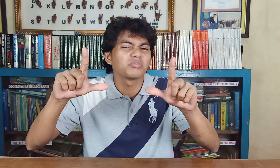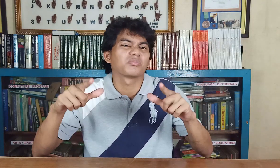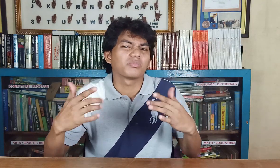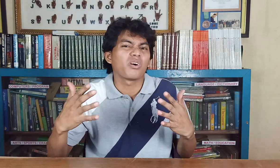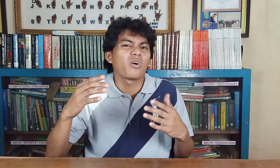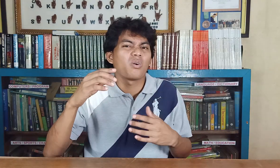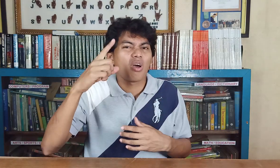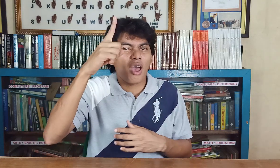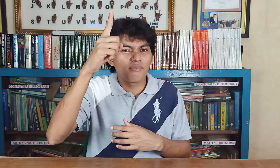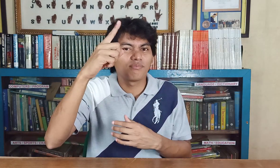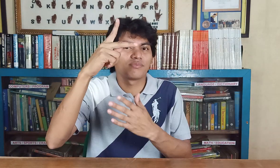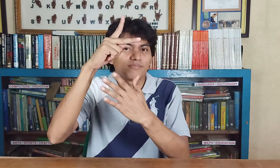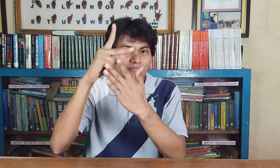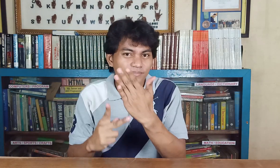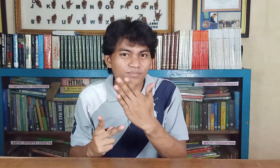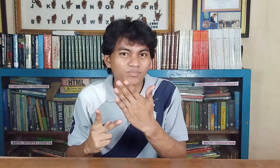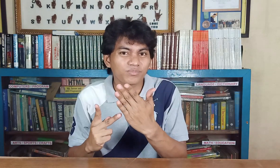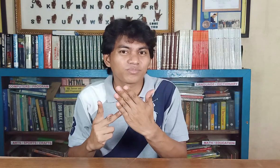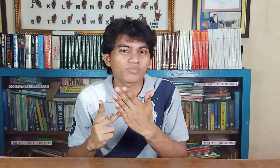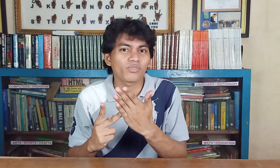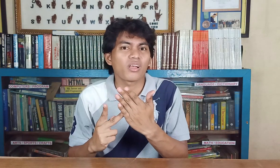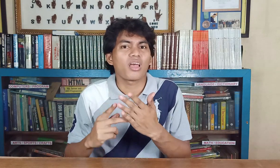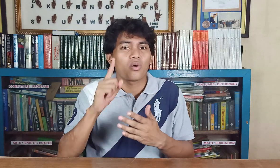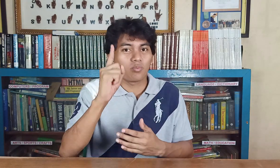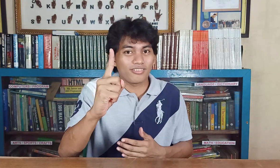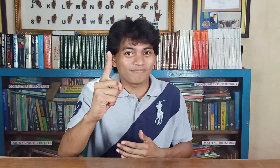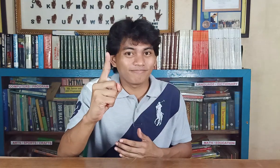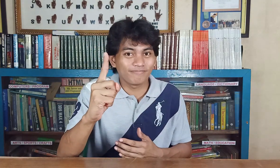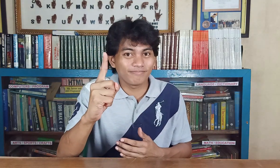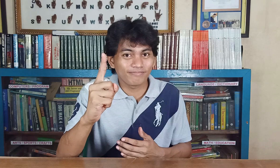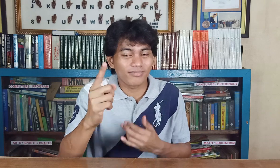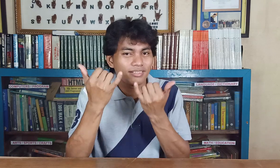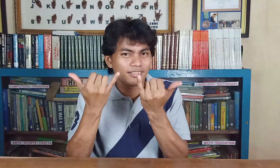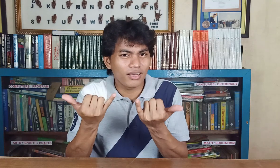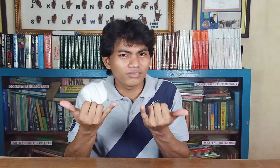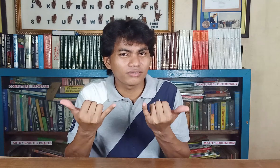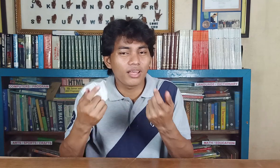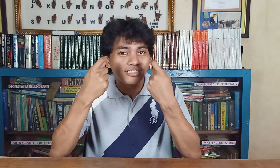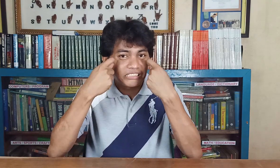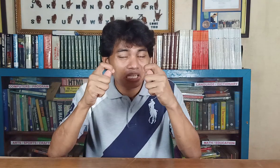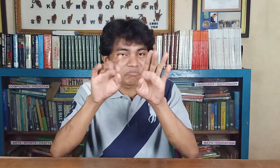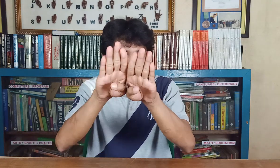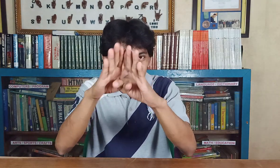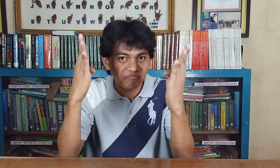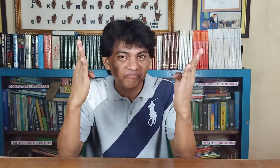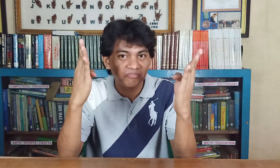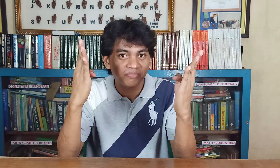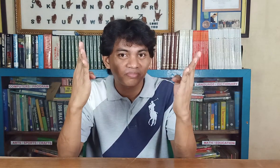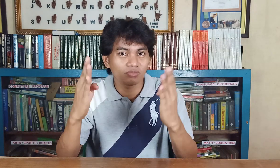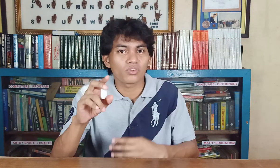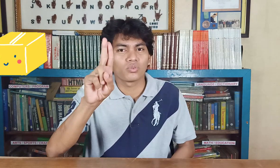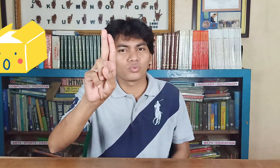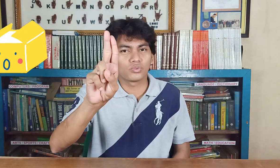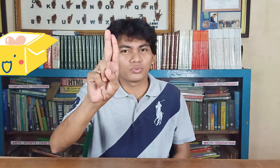This video blog is divided into two parts. Part 1, now, we'll try to open